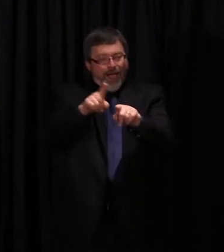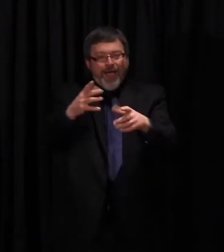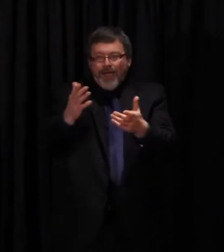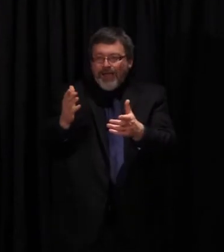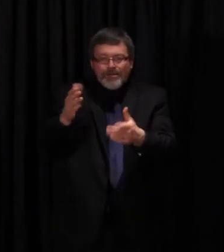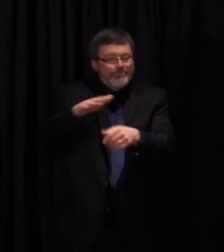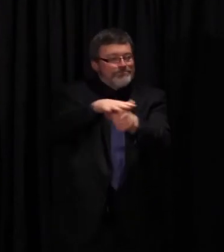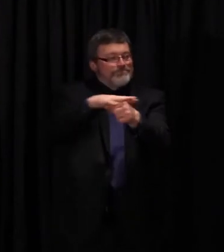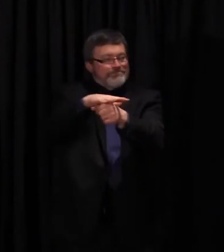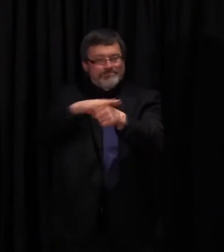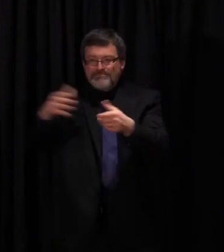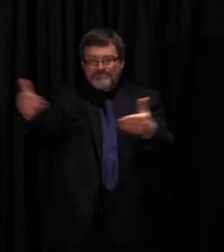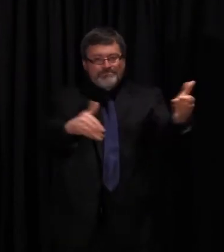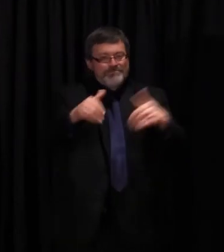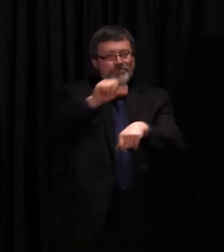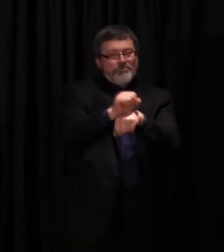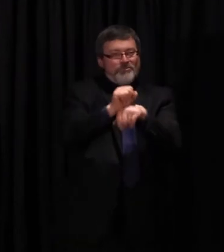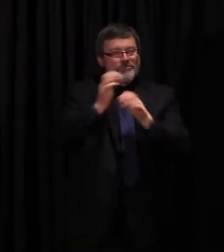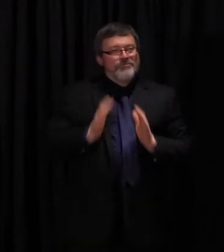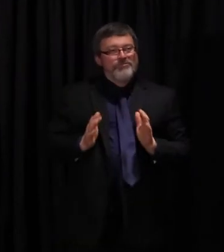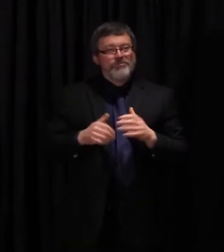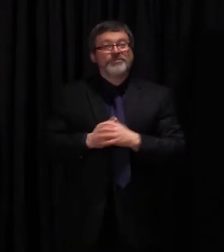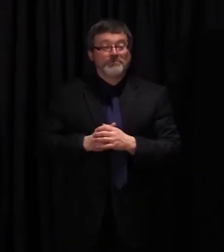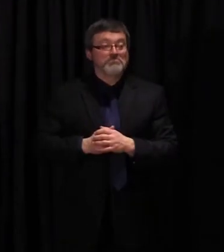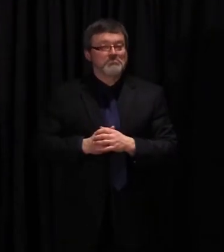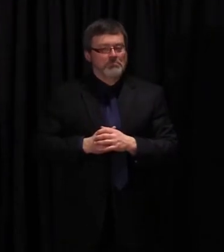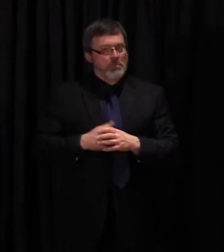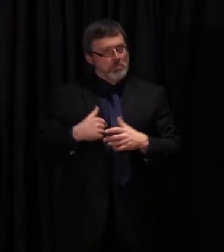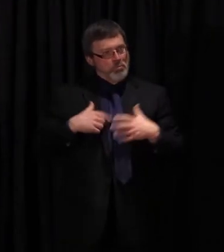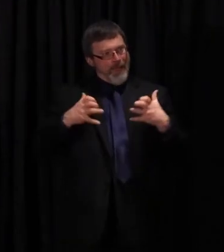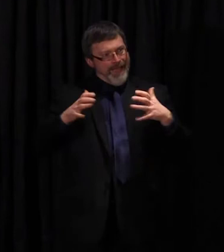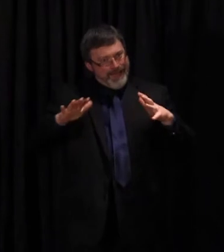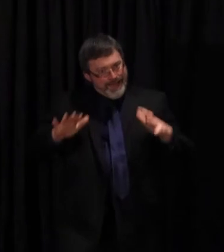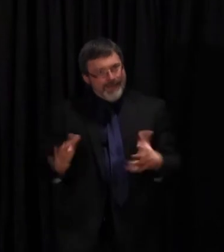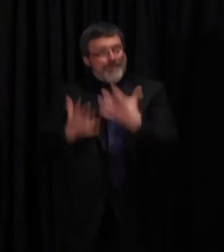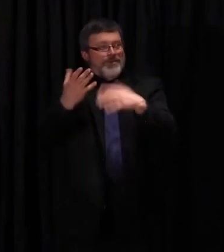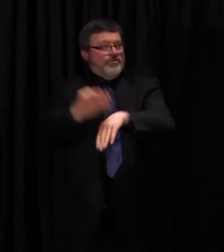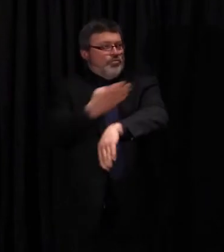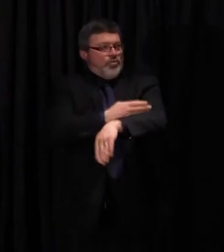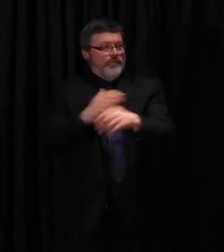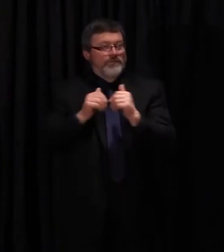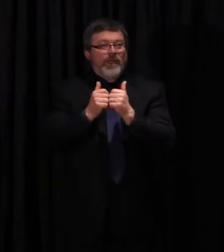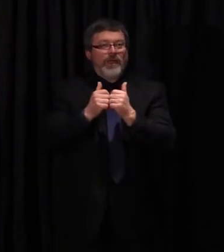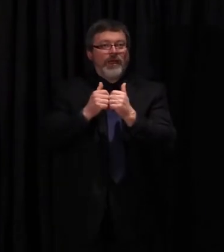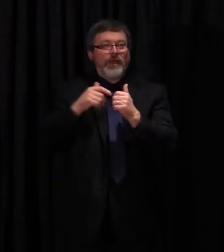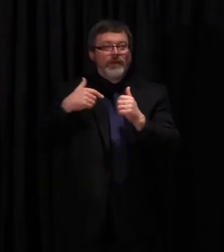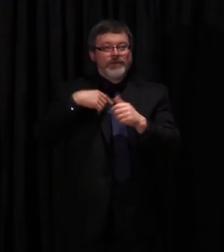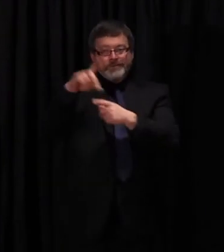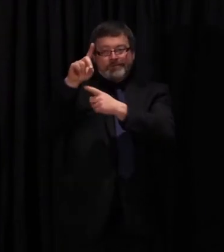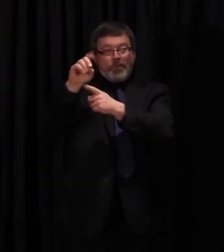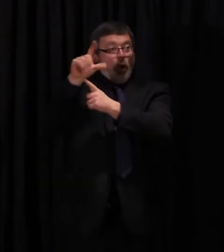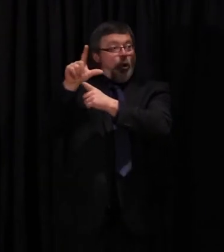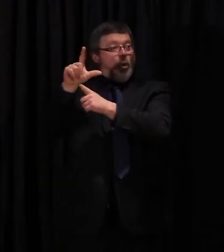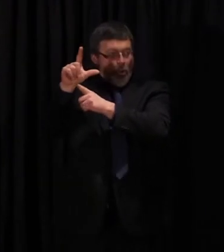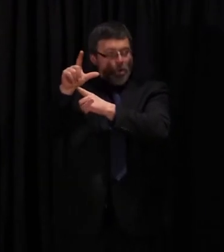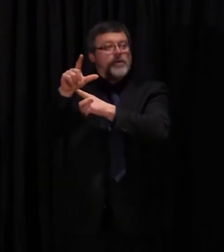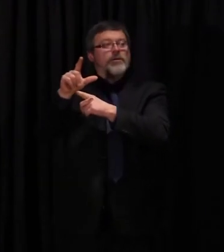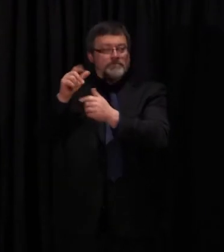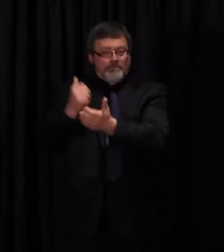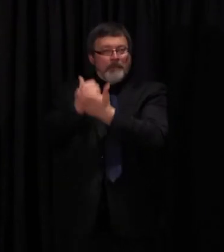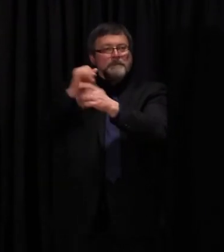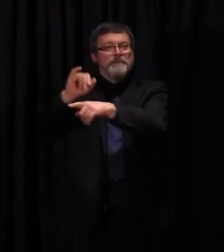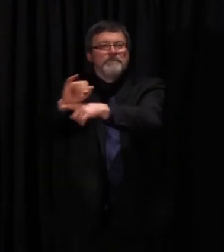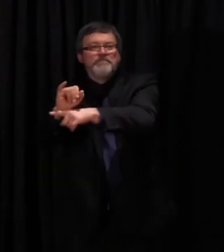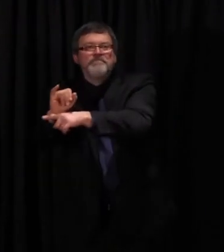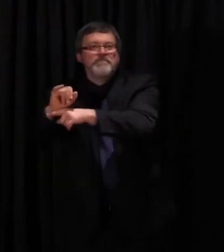employers. To improve on this work, the Department of Labor will assist employers to fill and manage internships